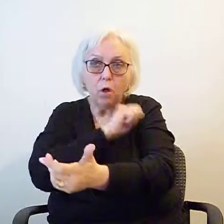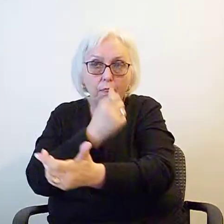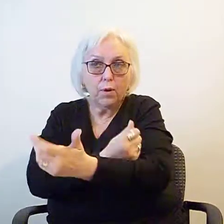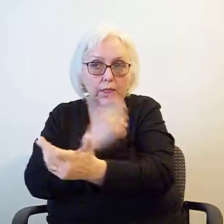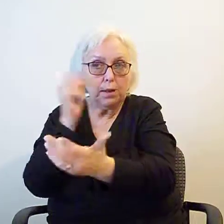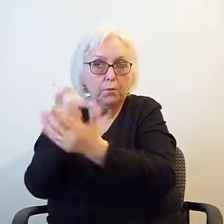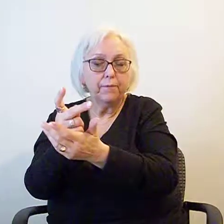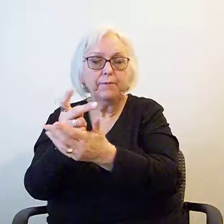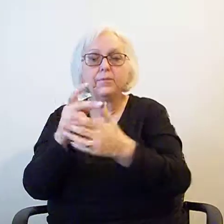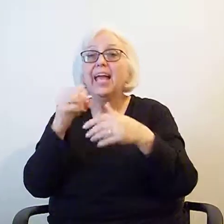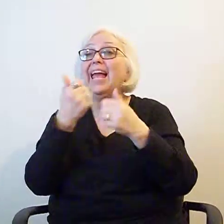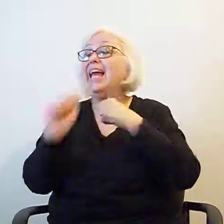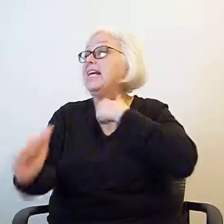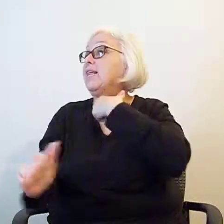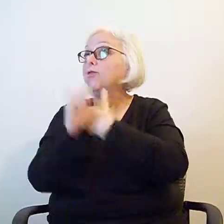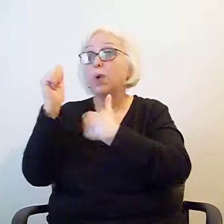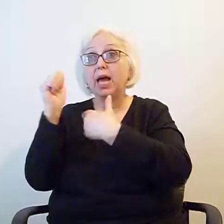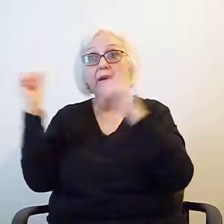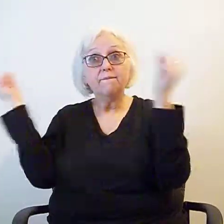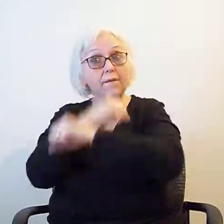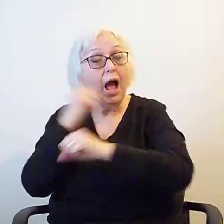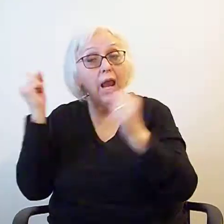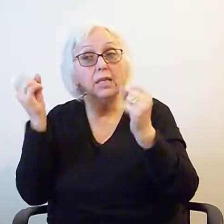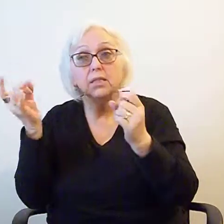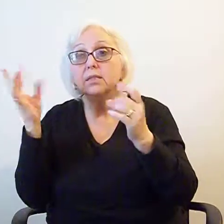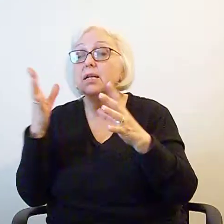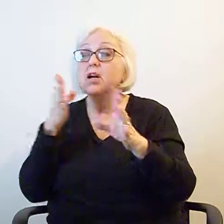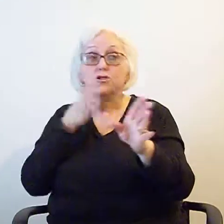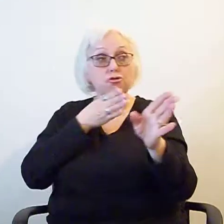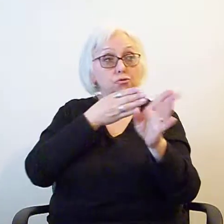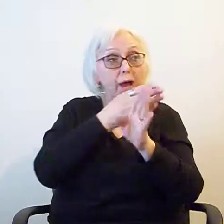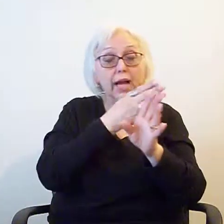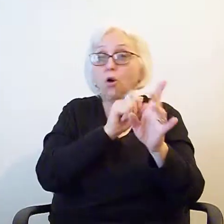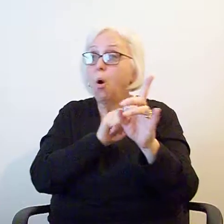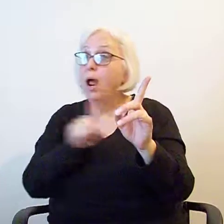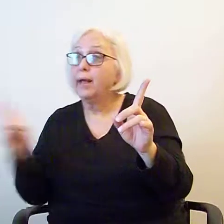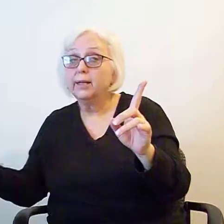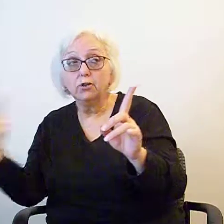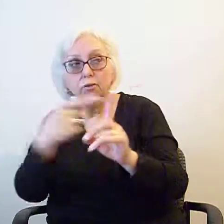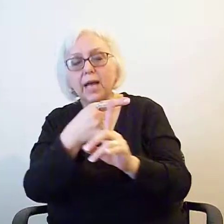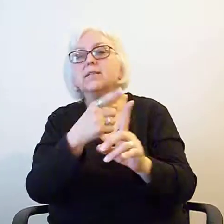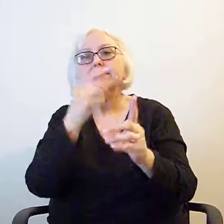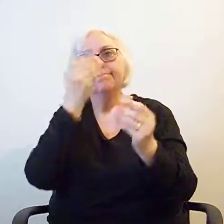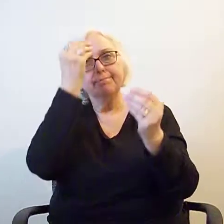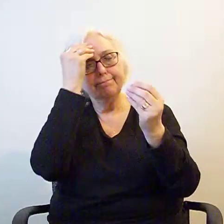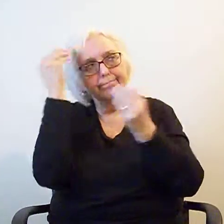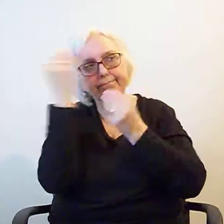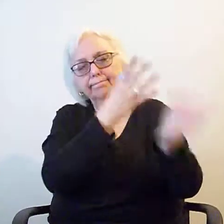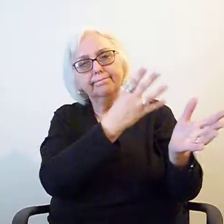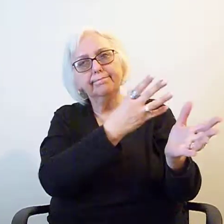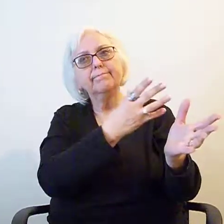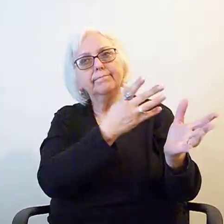All threats of violence, both direct and indirect, should be reported as soon as possible to your